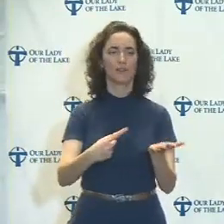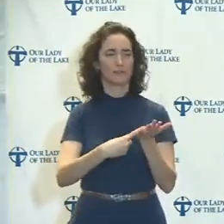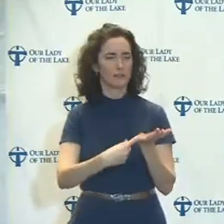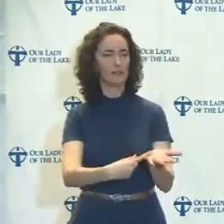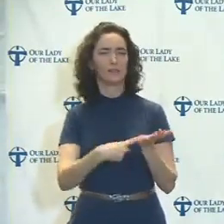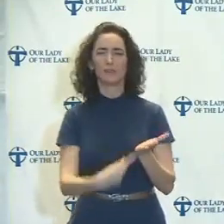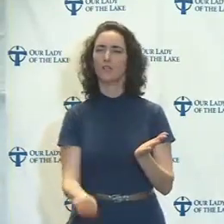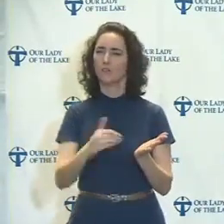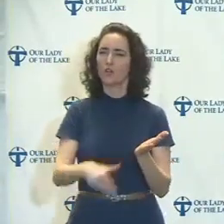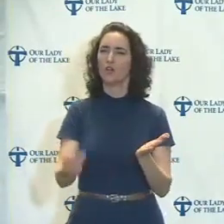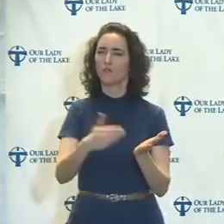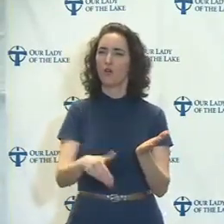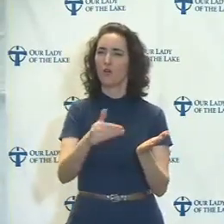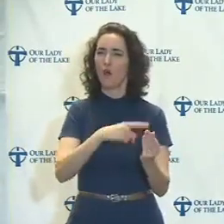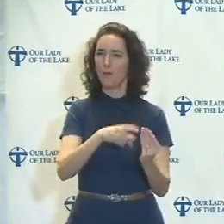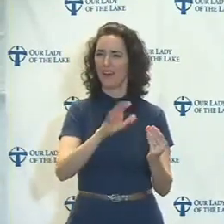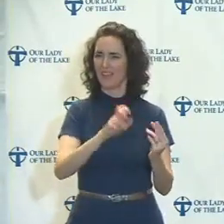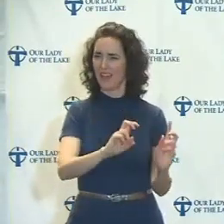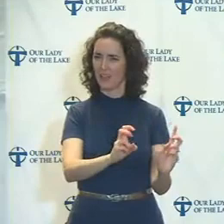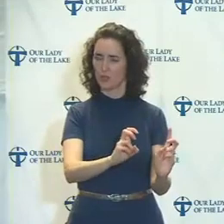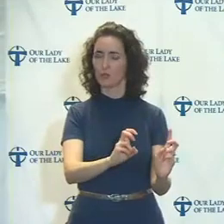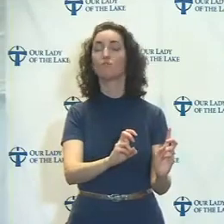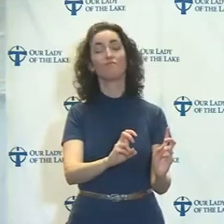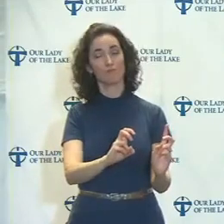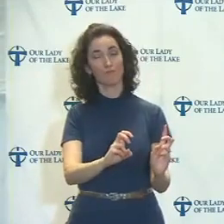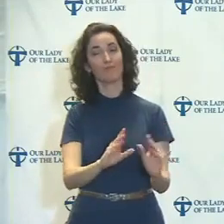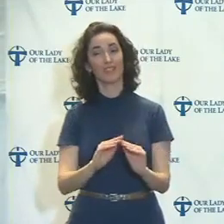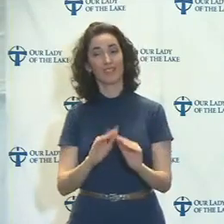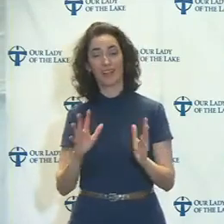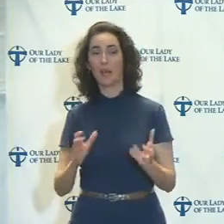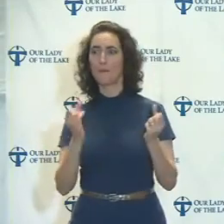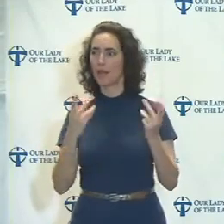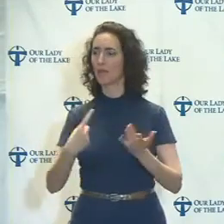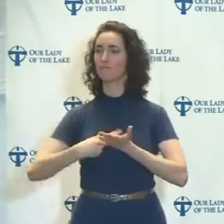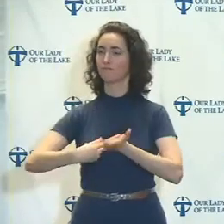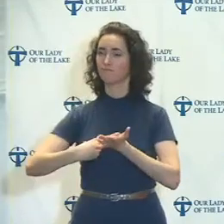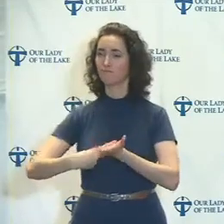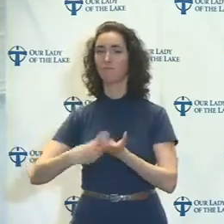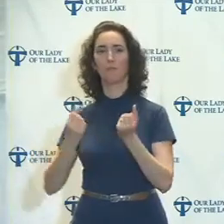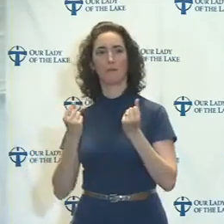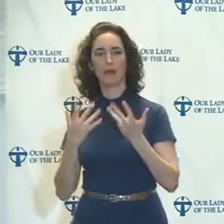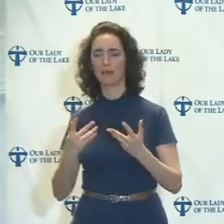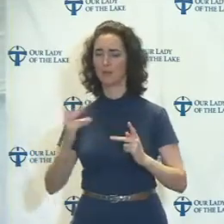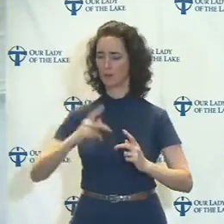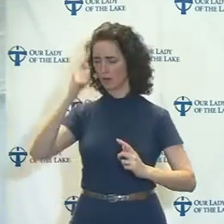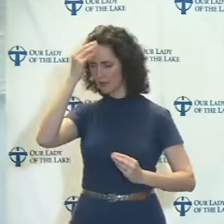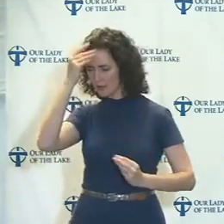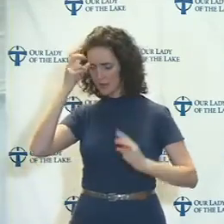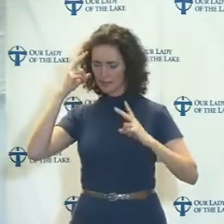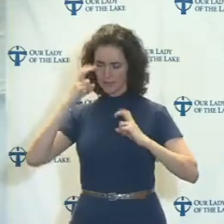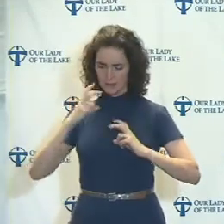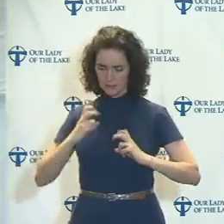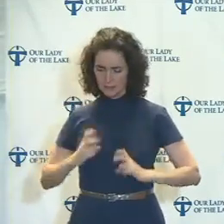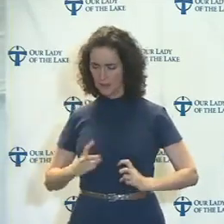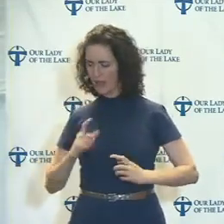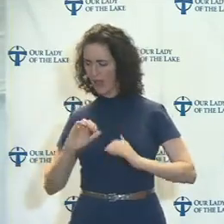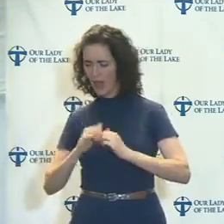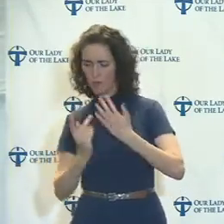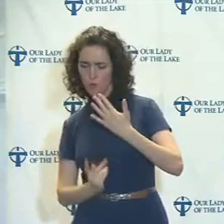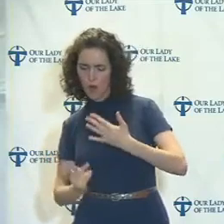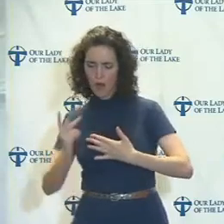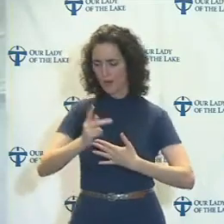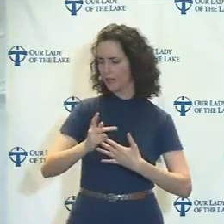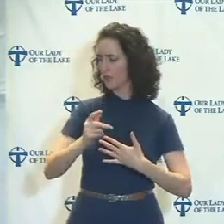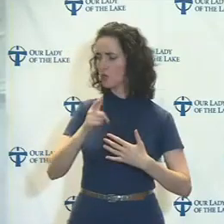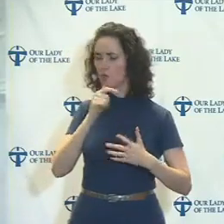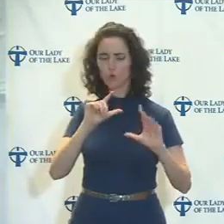doubt that there was a lot of discussion, a lot of soul searching that goes into prioritizing